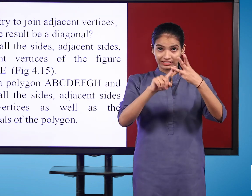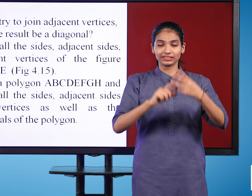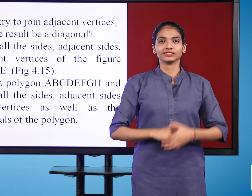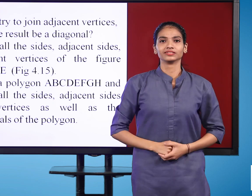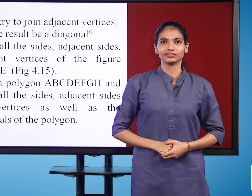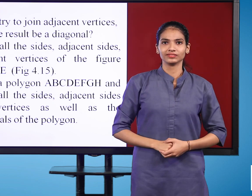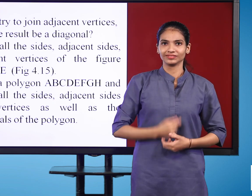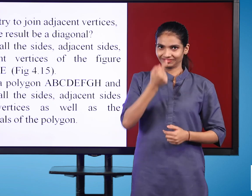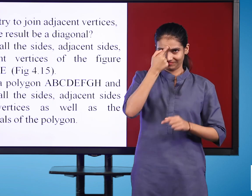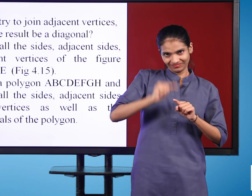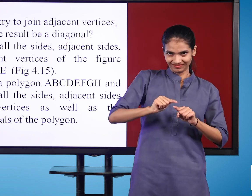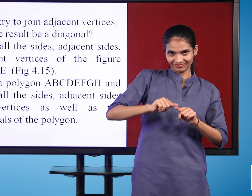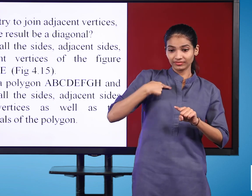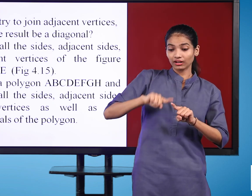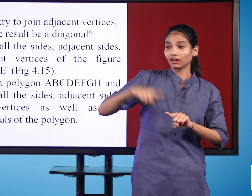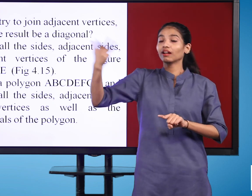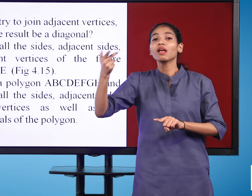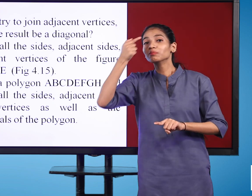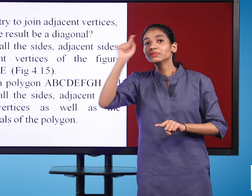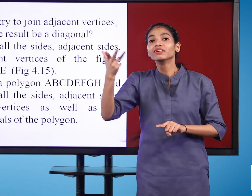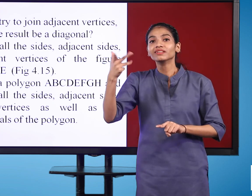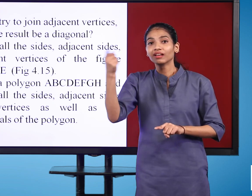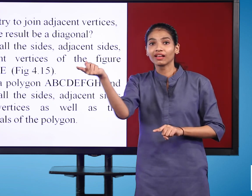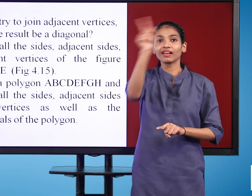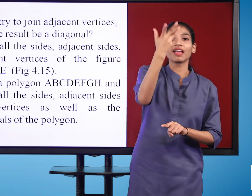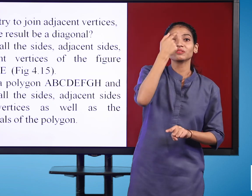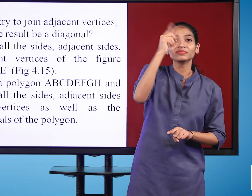adjacent vertices of the figure ABCDE.